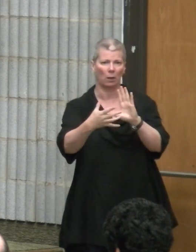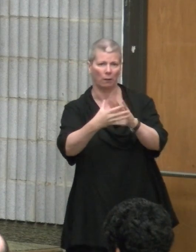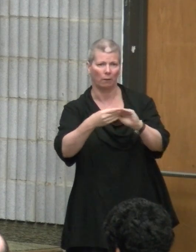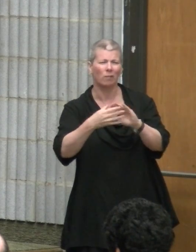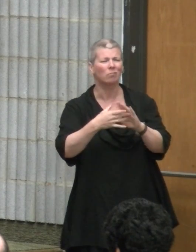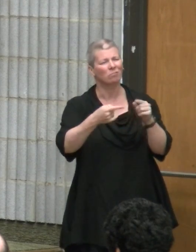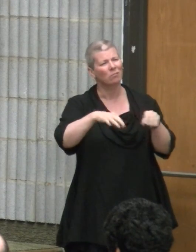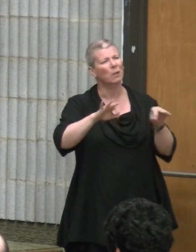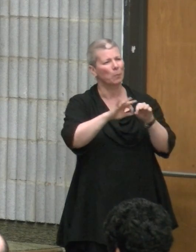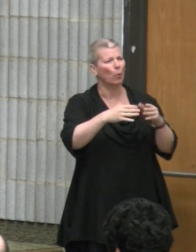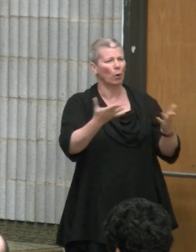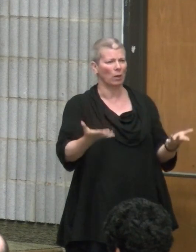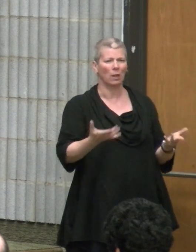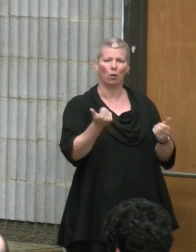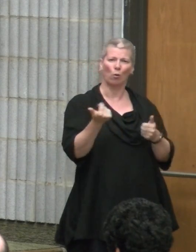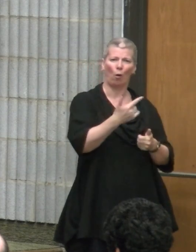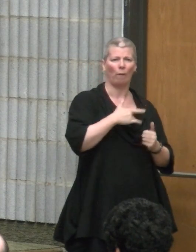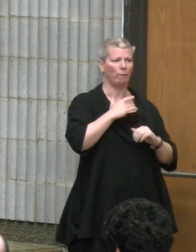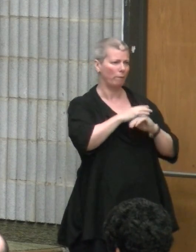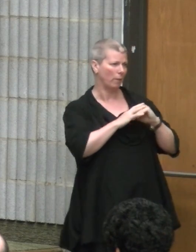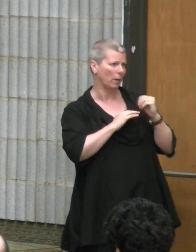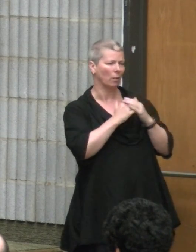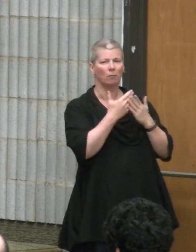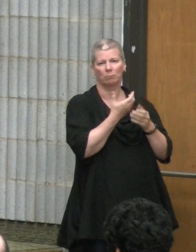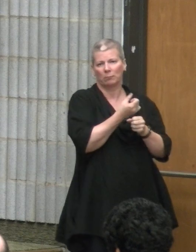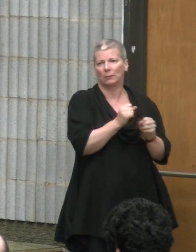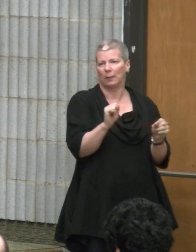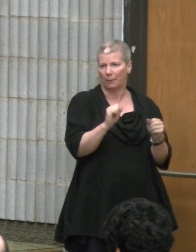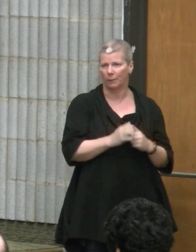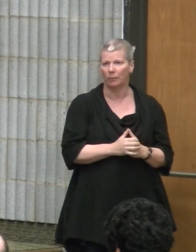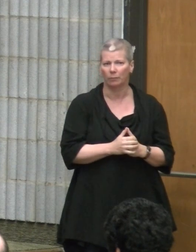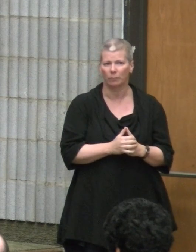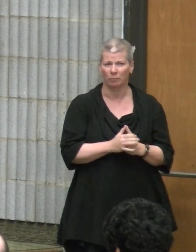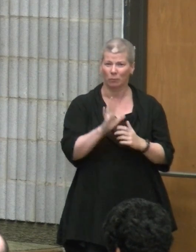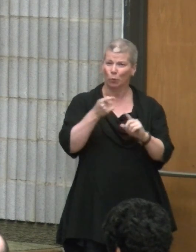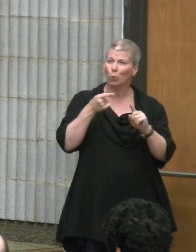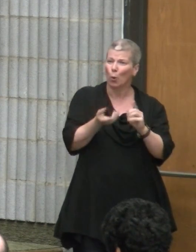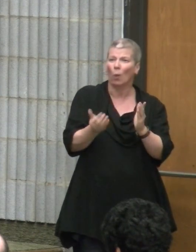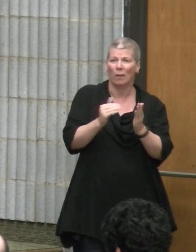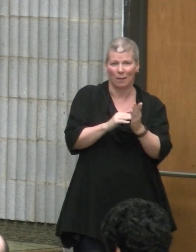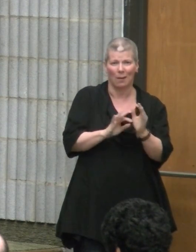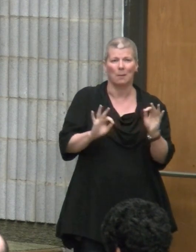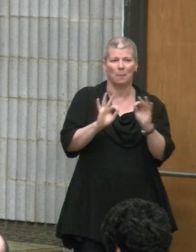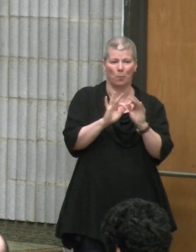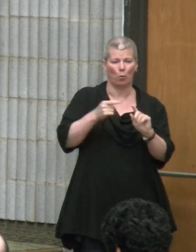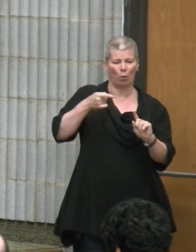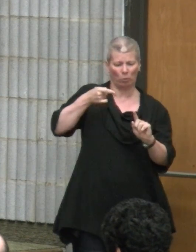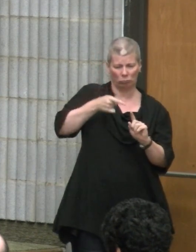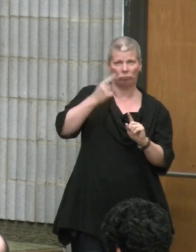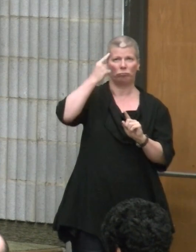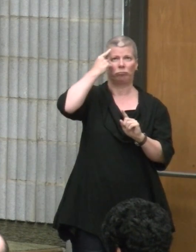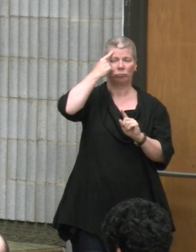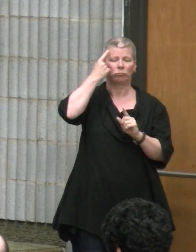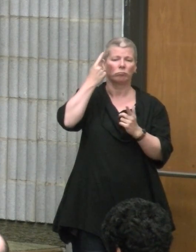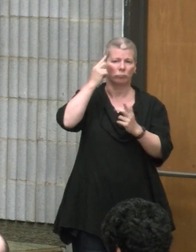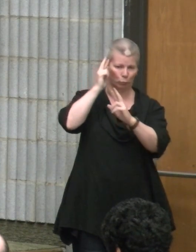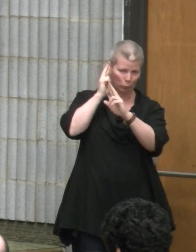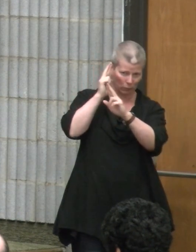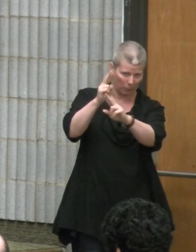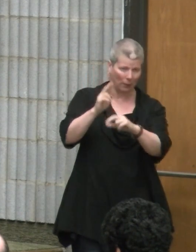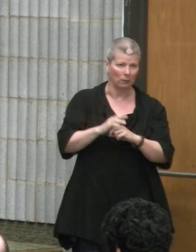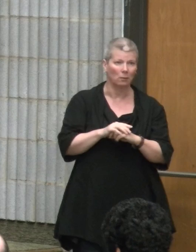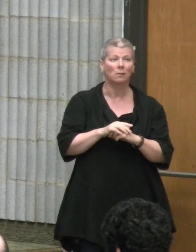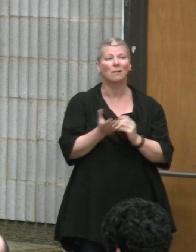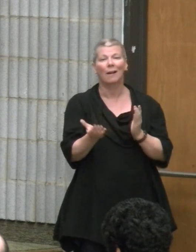Be aware that all of your actions and behaviors have effects on others, regardless of your intent. Try calling in instead of